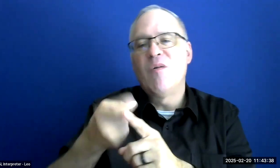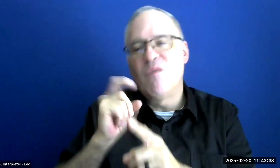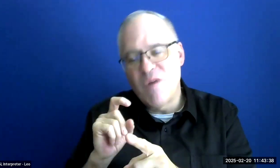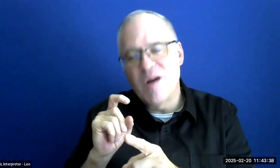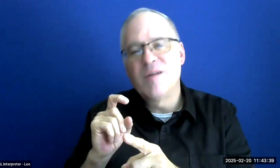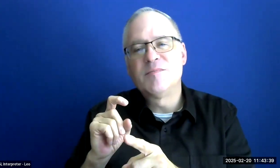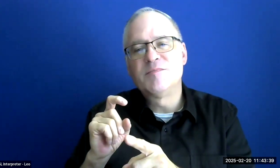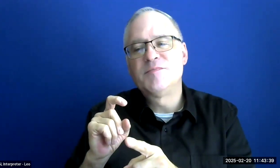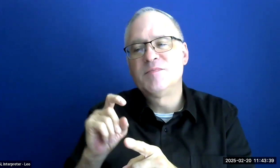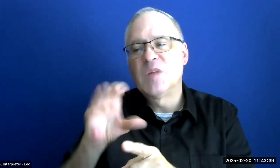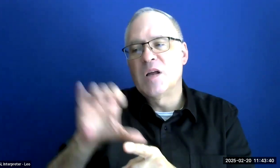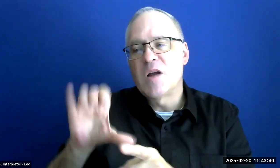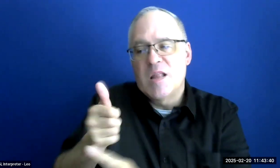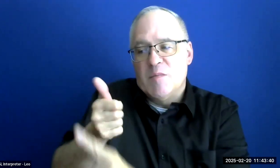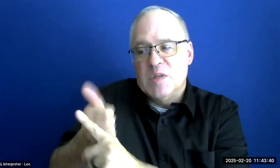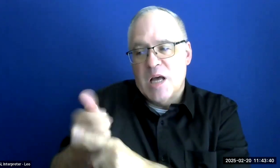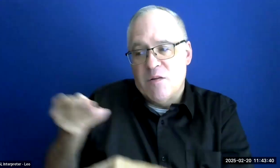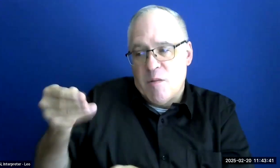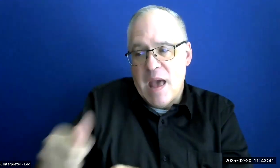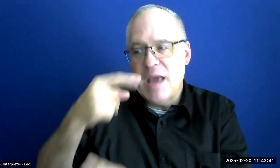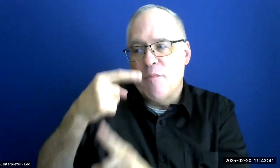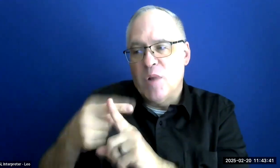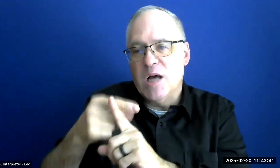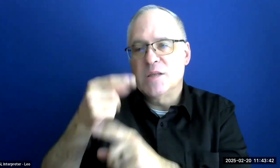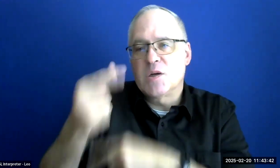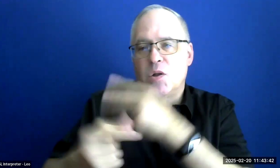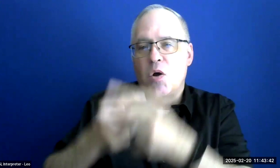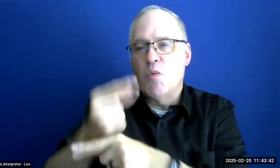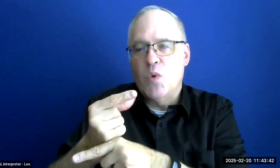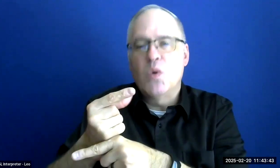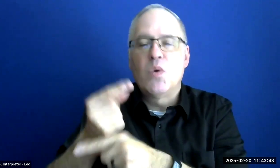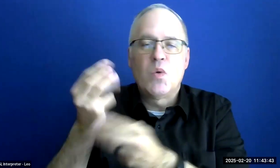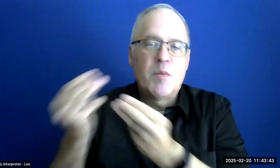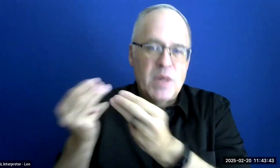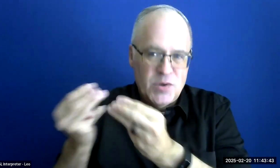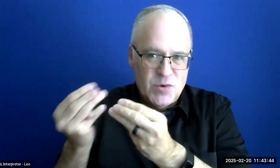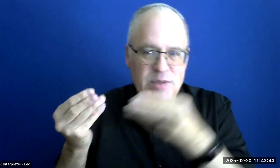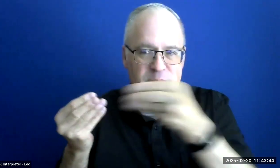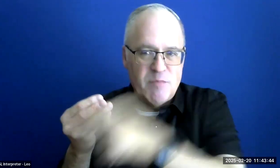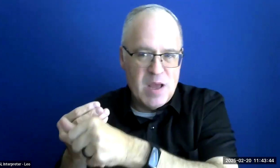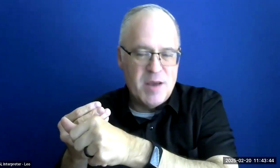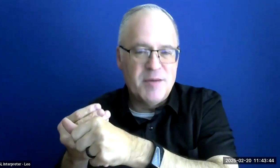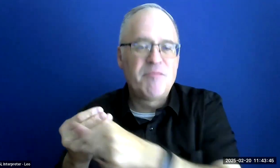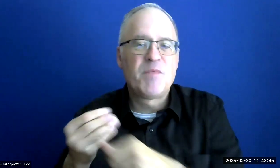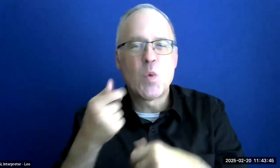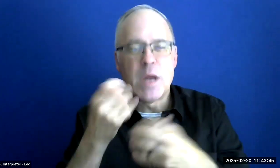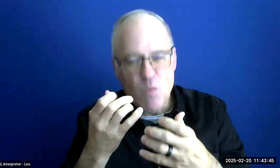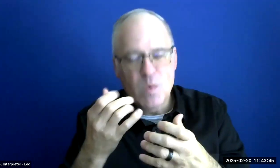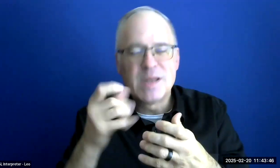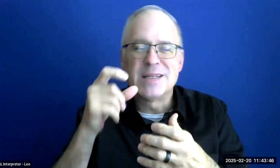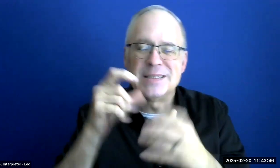central conferences themselves and global ministries. Work is ongoing to create a sustainable funding model